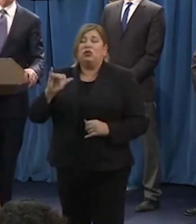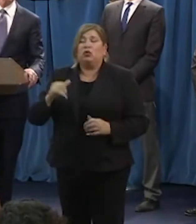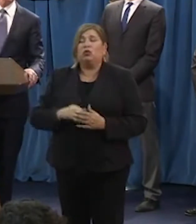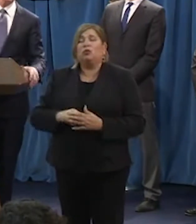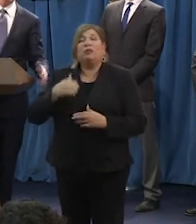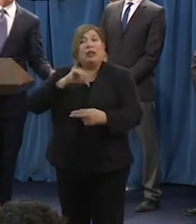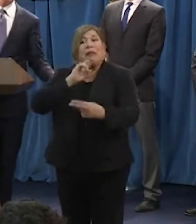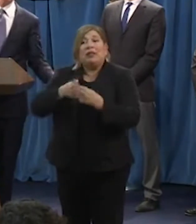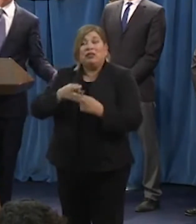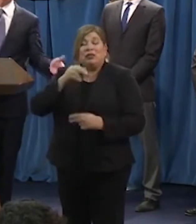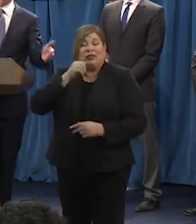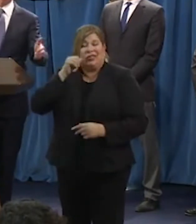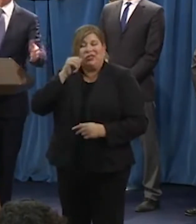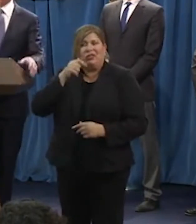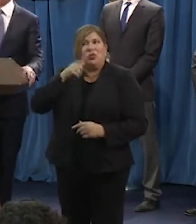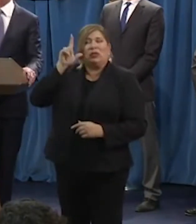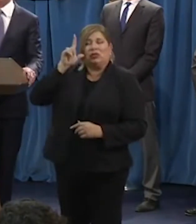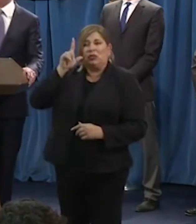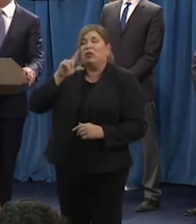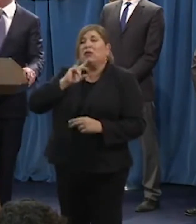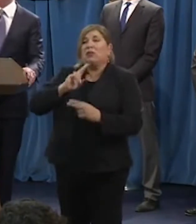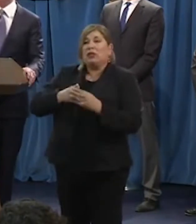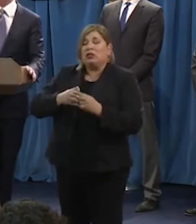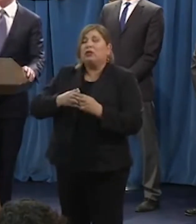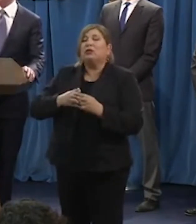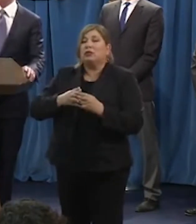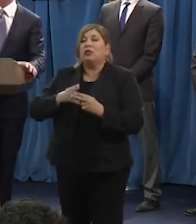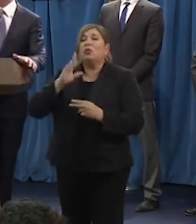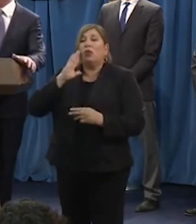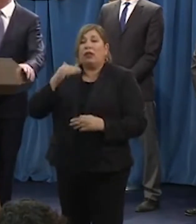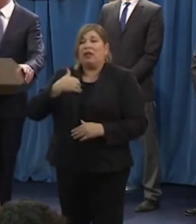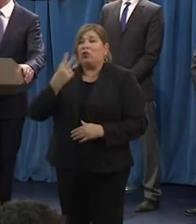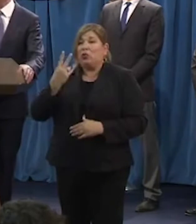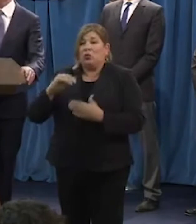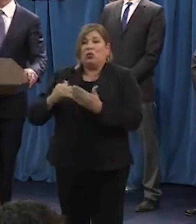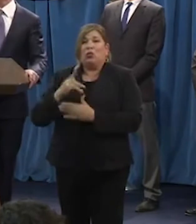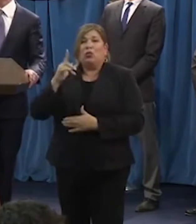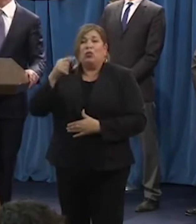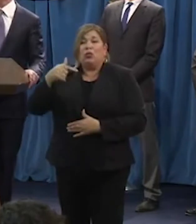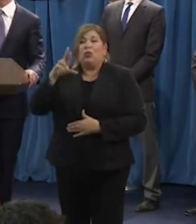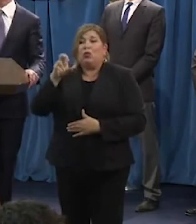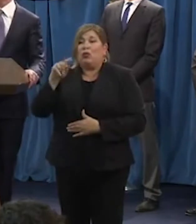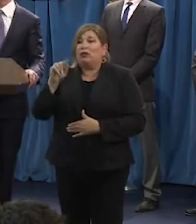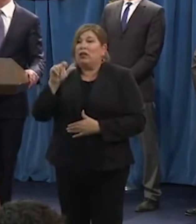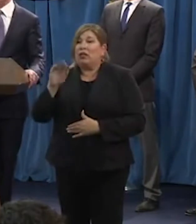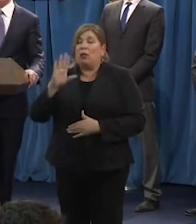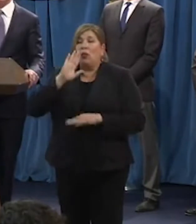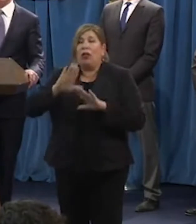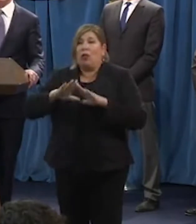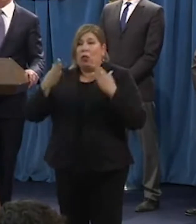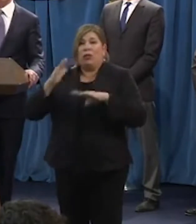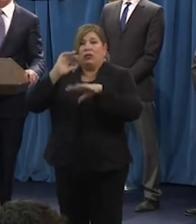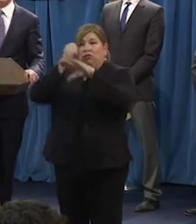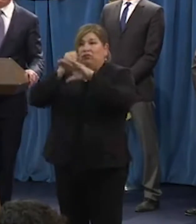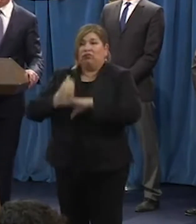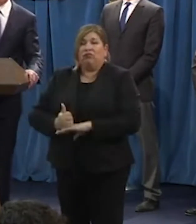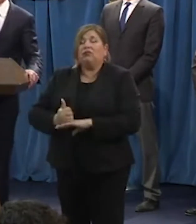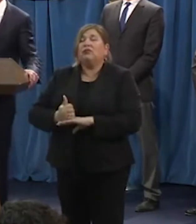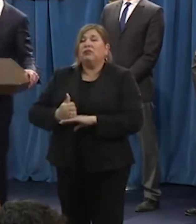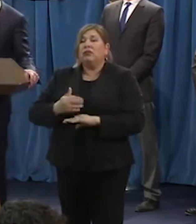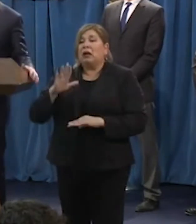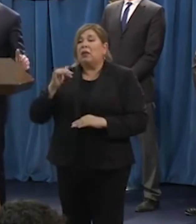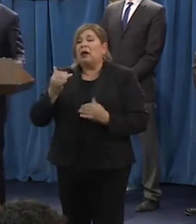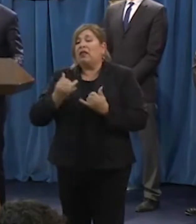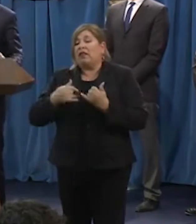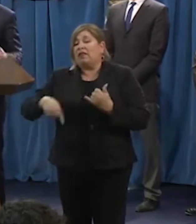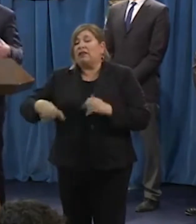ago, we are looking forward to two new Quest labs coming online in the state of California by the end of the month,